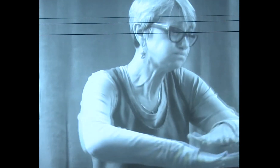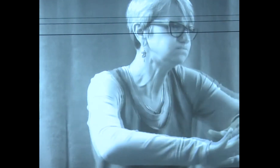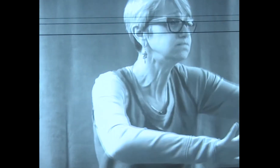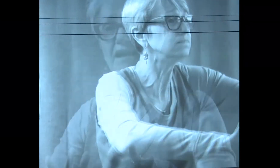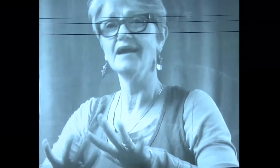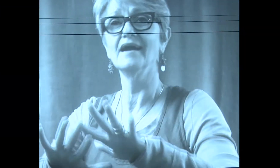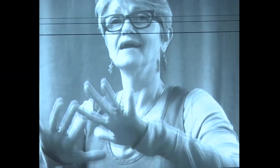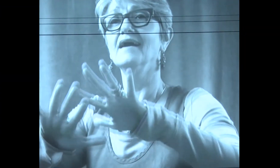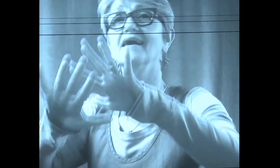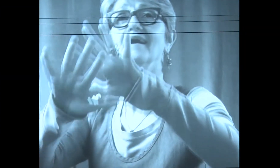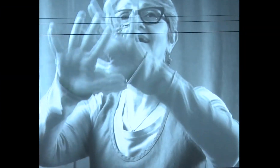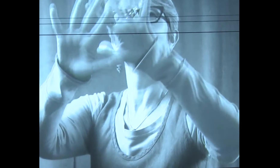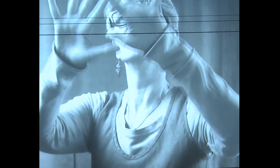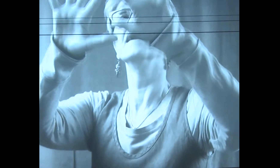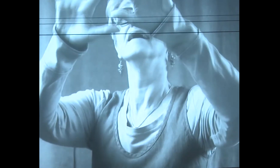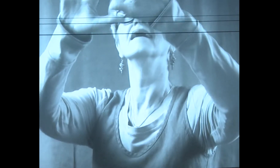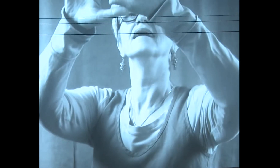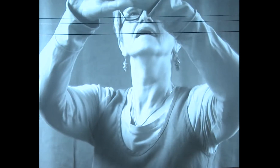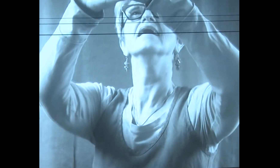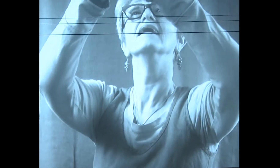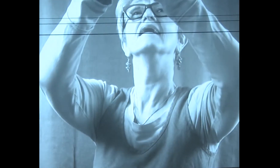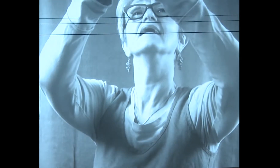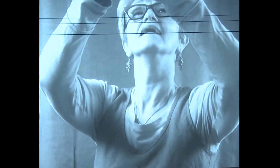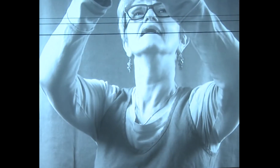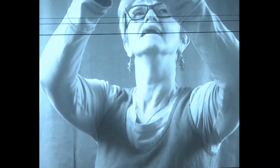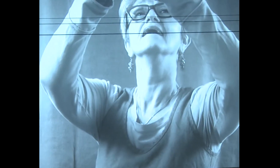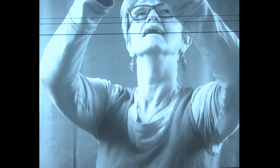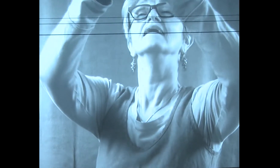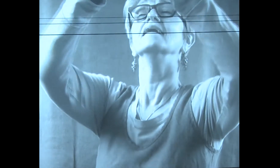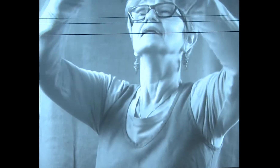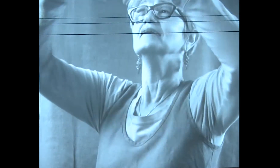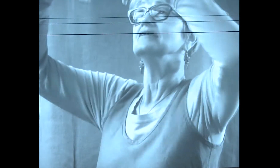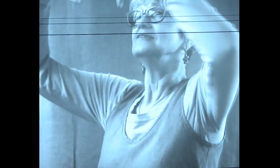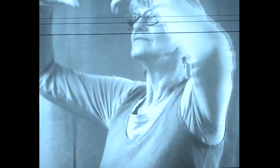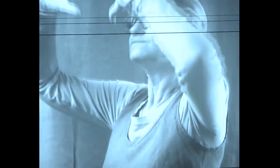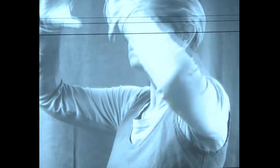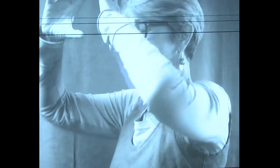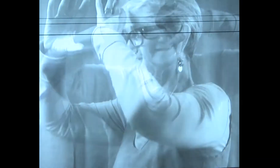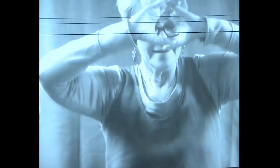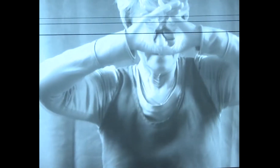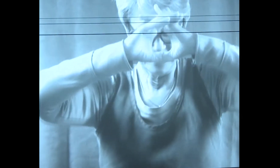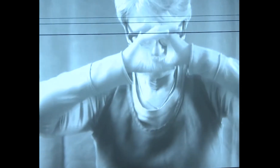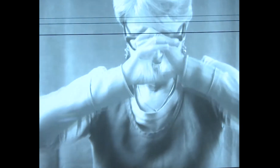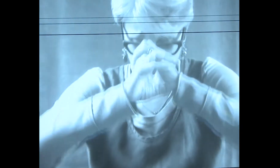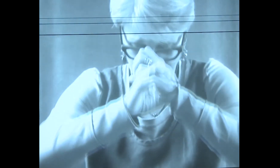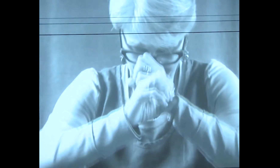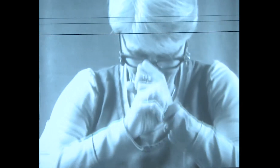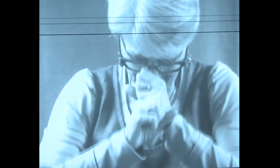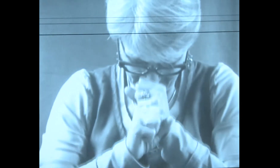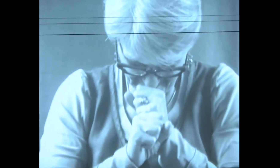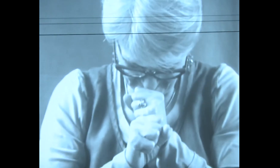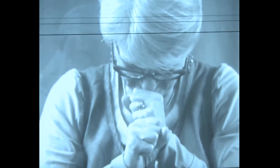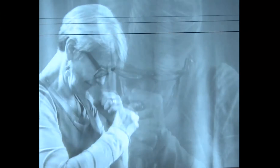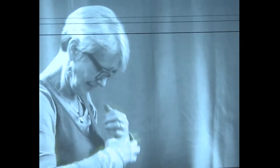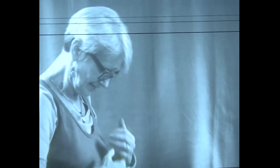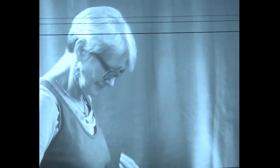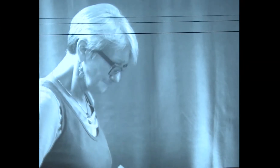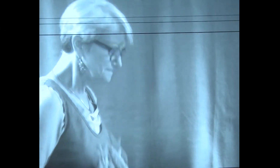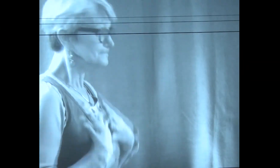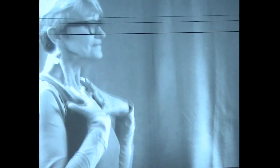and reaching out to each other, natural as vines, in that misty dawn of